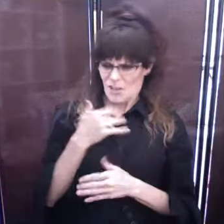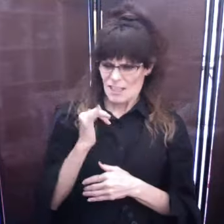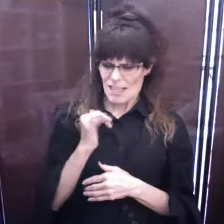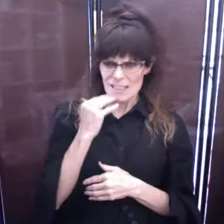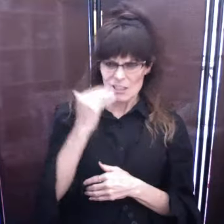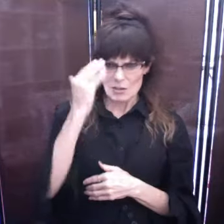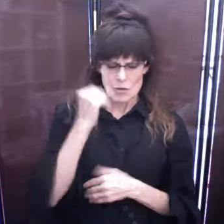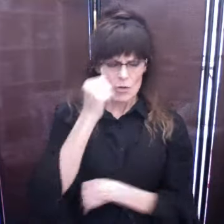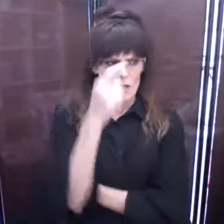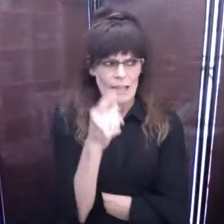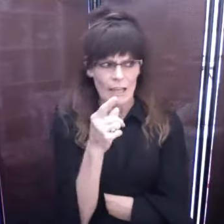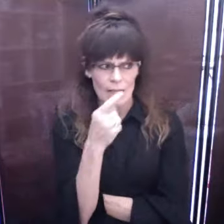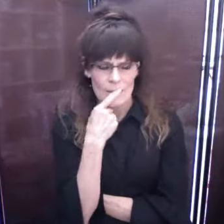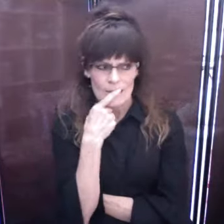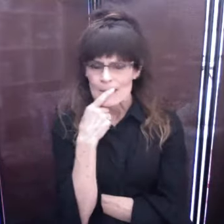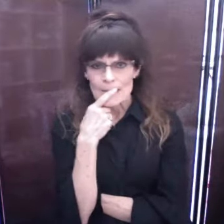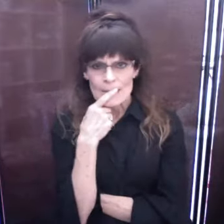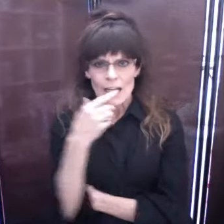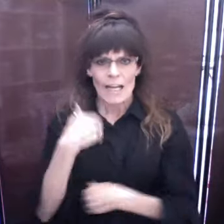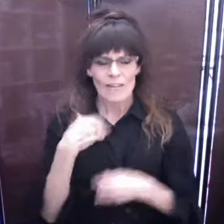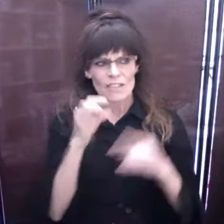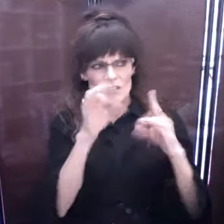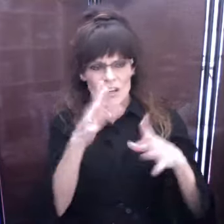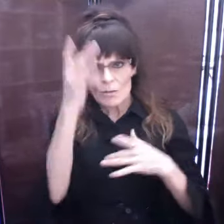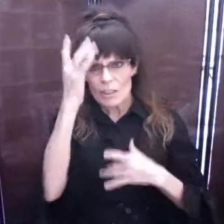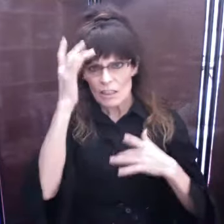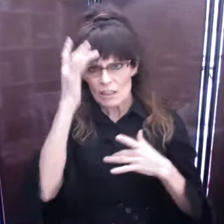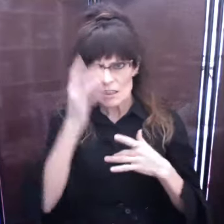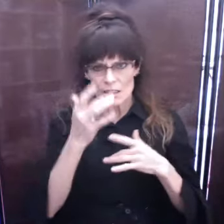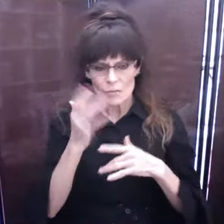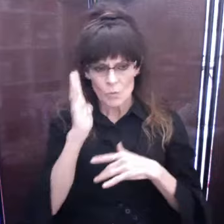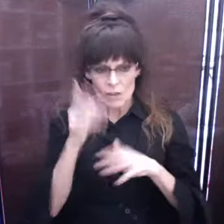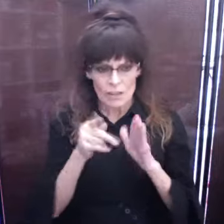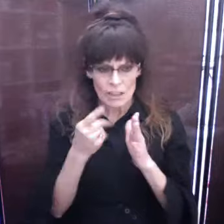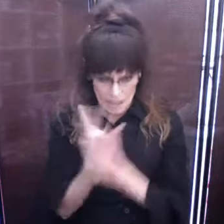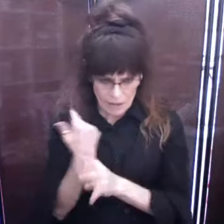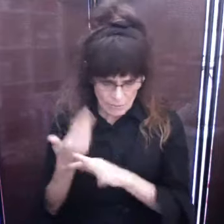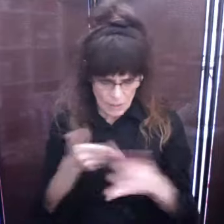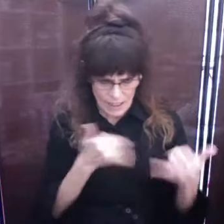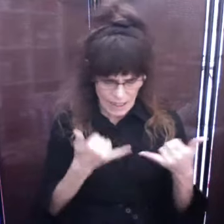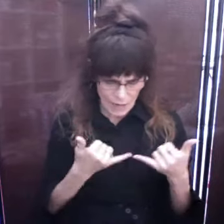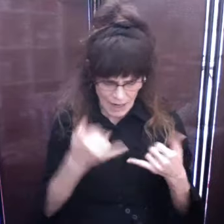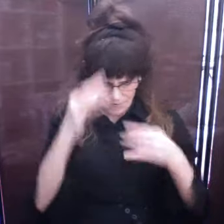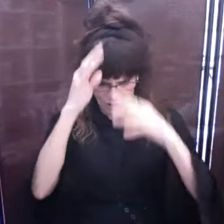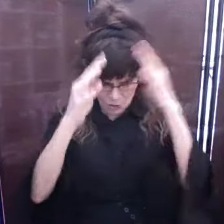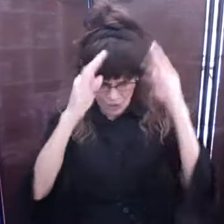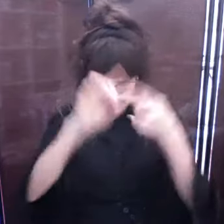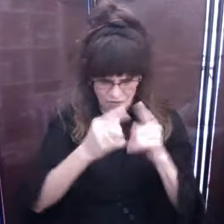okay, I've got this deadly illness, as it turns out, and now I've got this like make-believe friend that I talked to. But the point was, I was willing